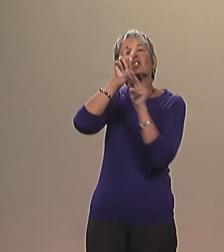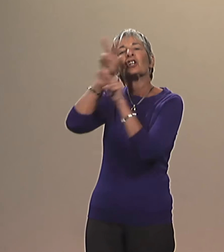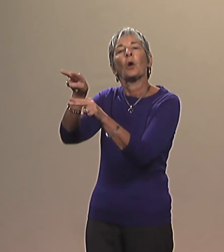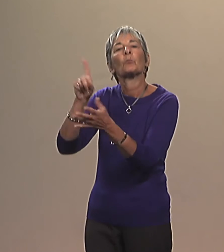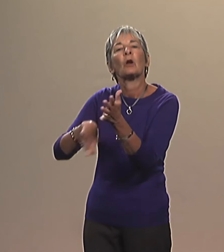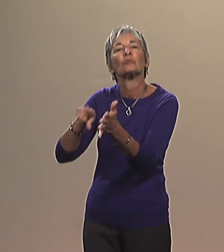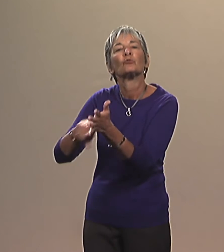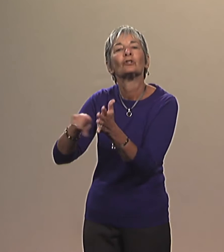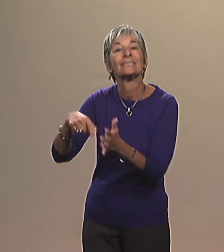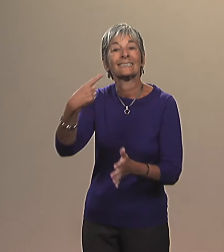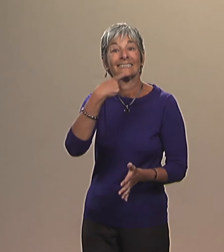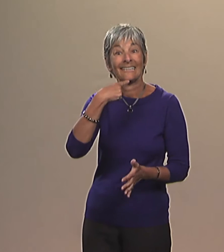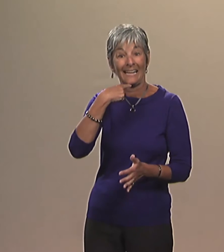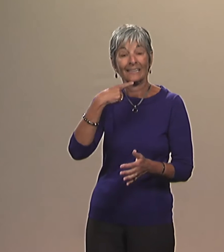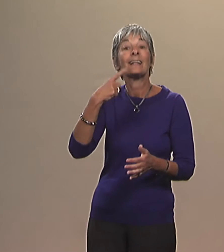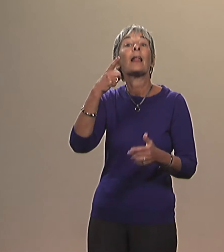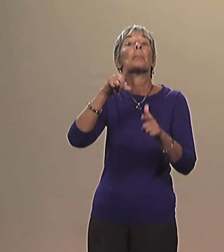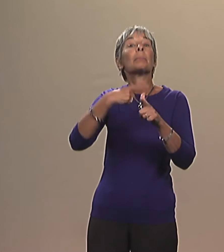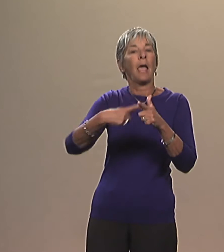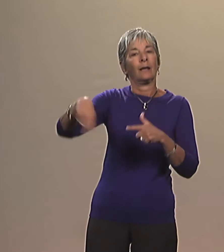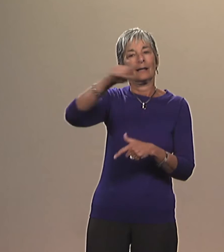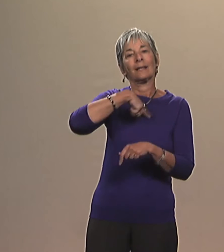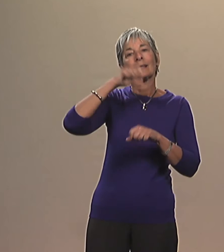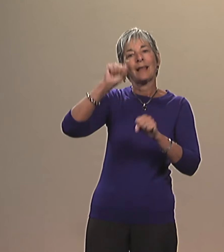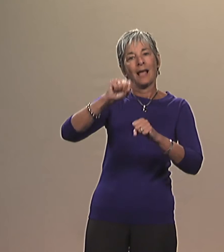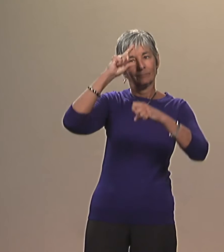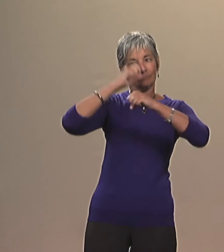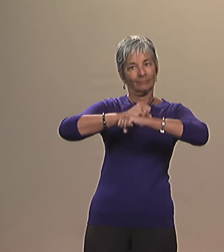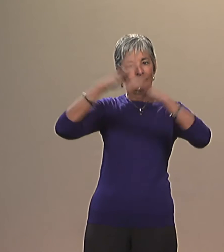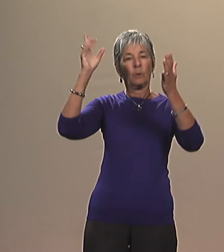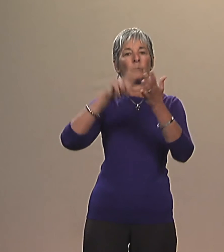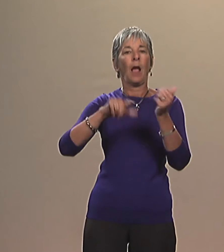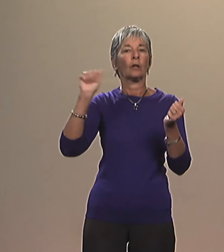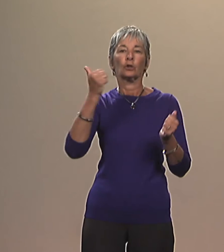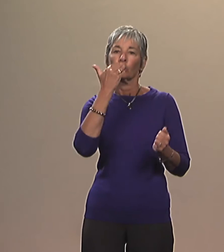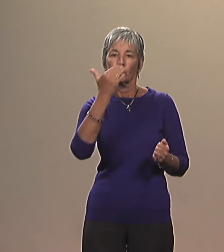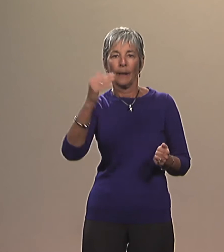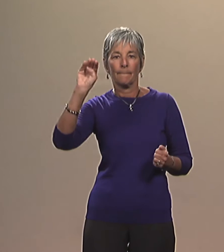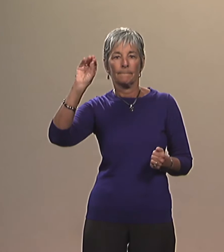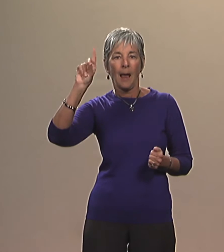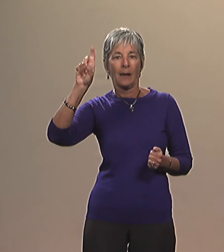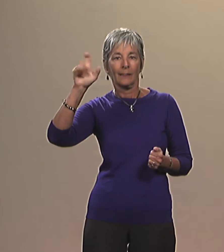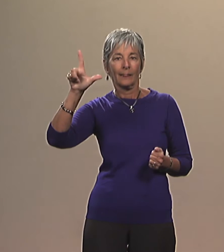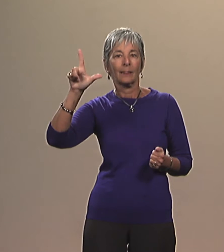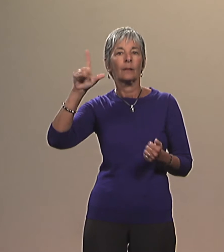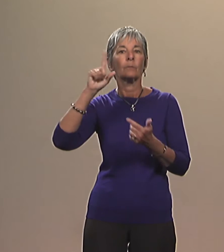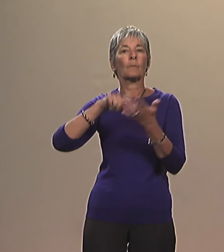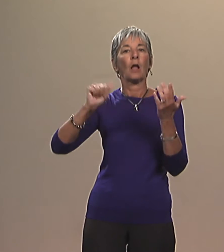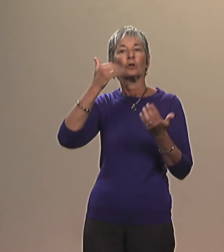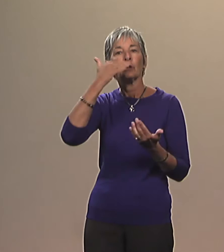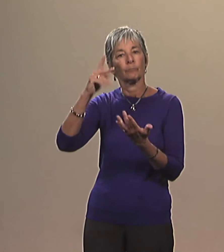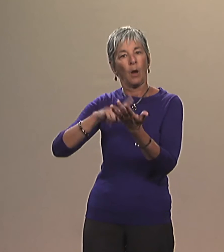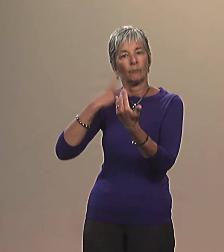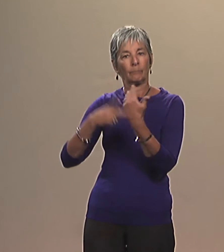Let's look at what the research says. That will help us imagine what a good model or a good program would look like.